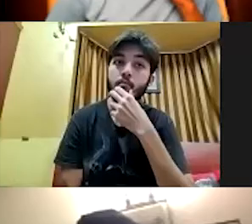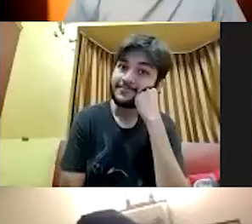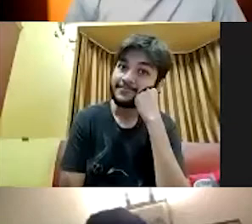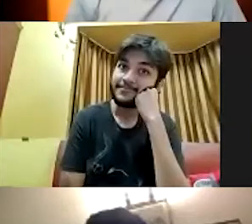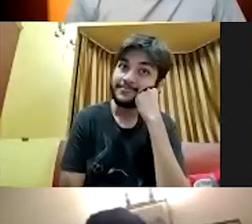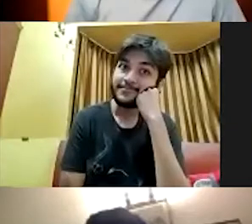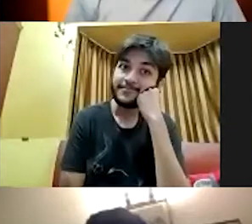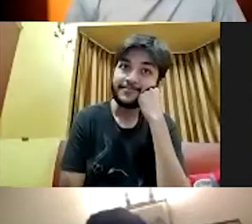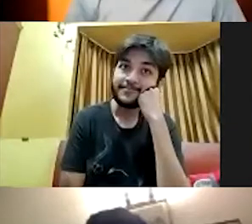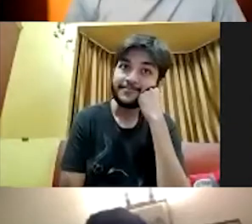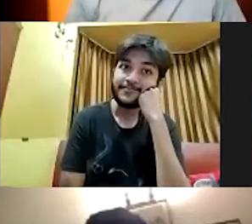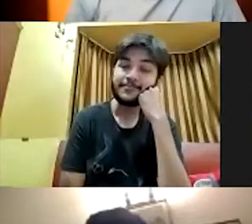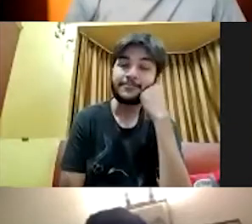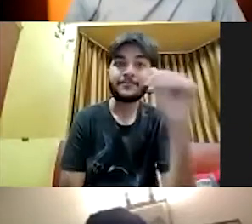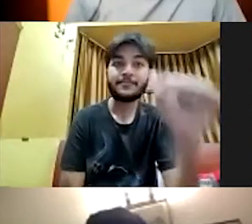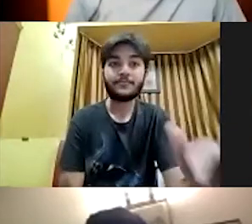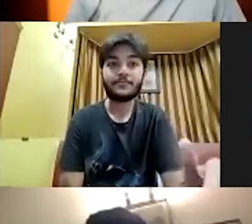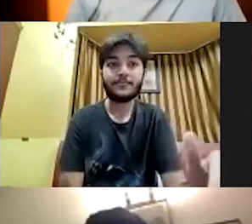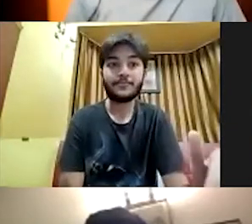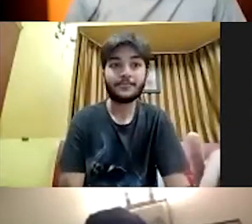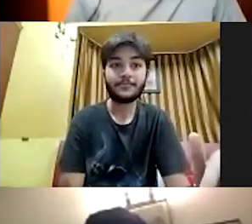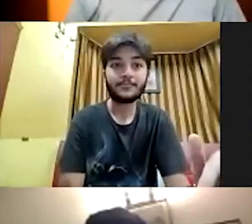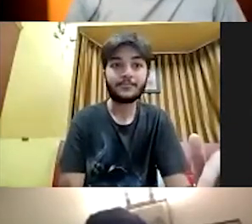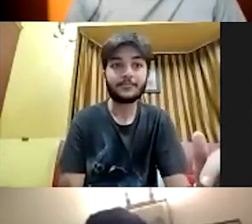of this language?